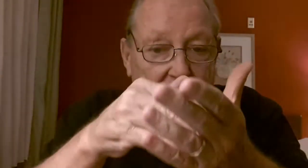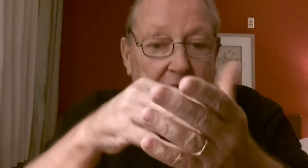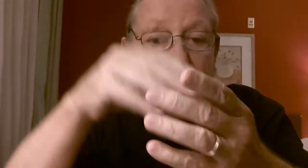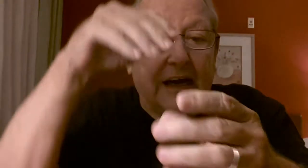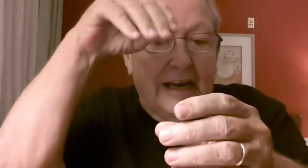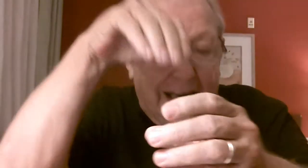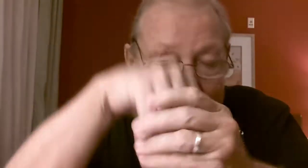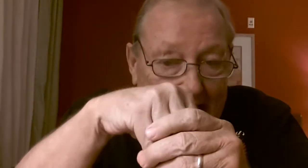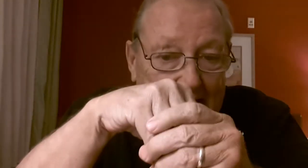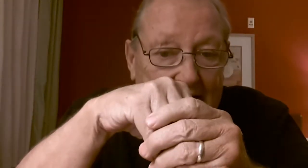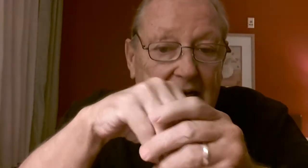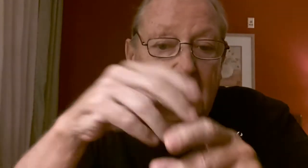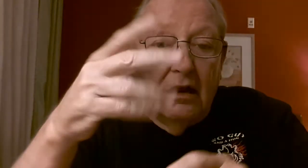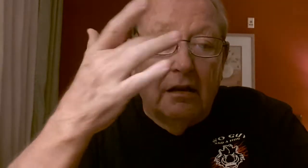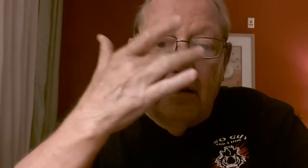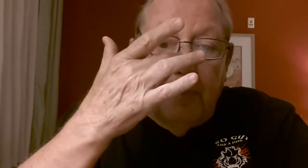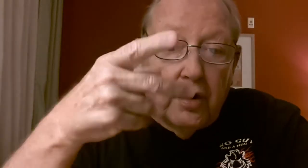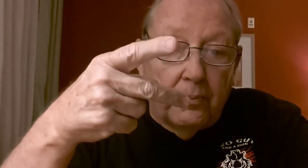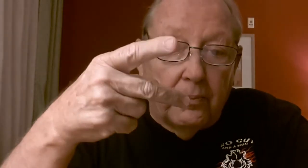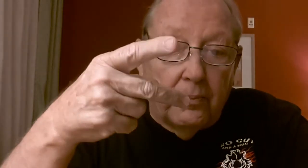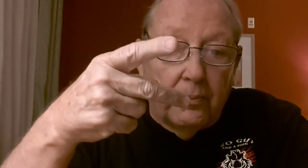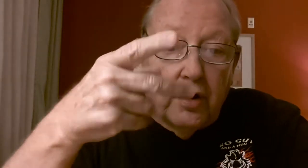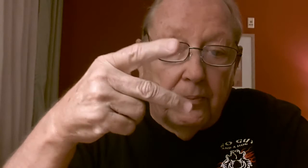center in the